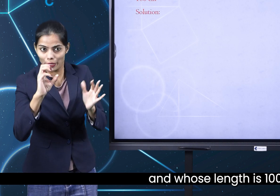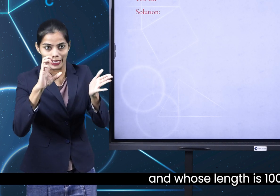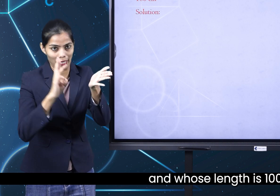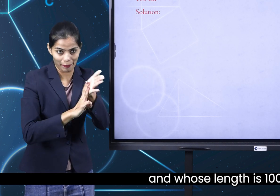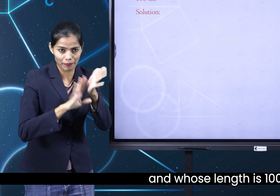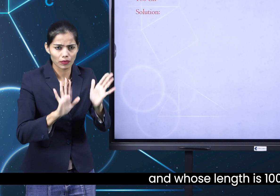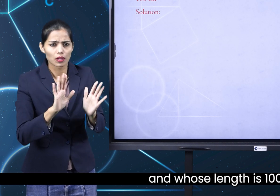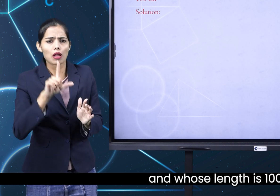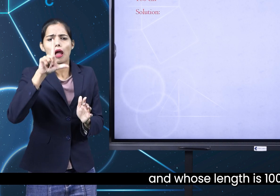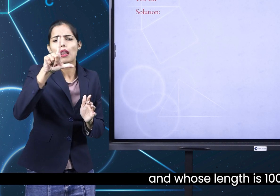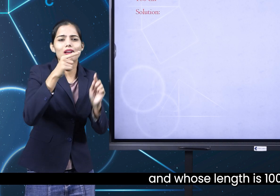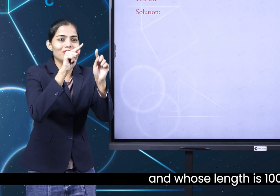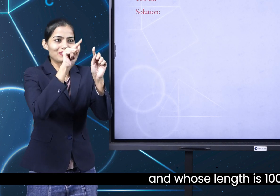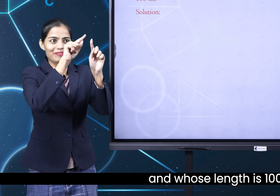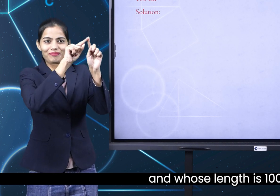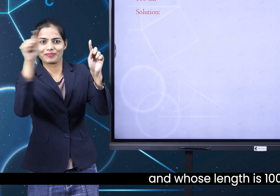is 100 cm.